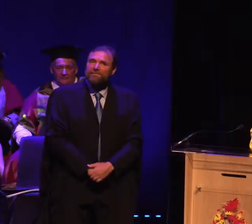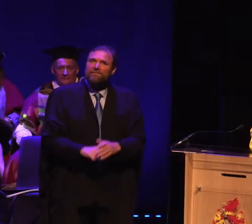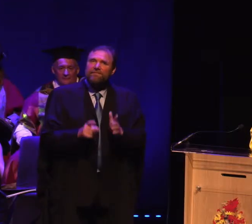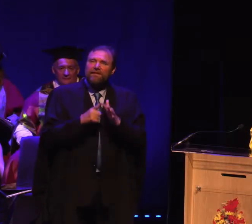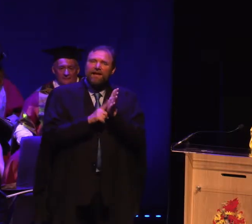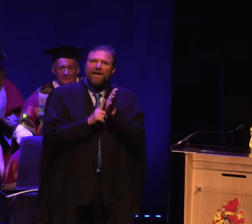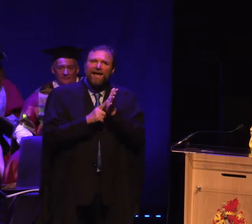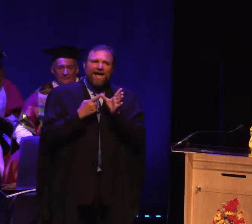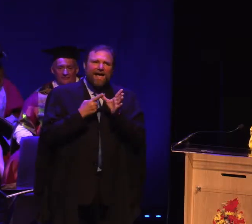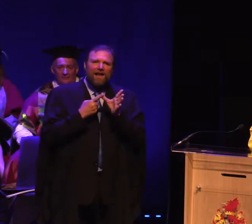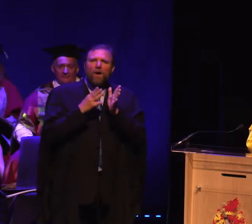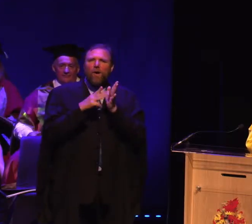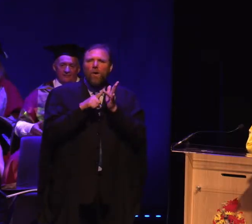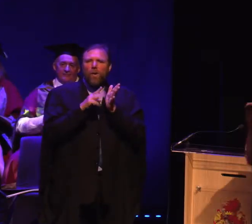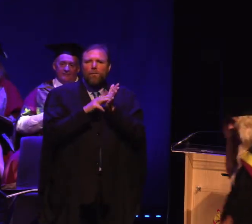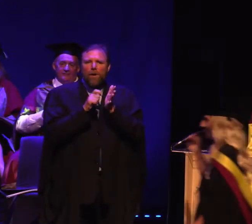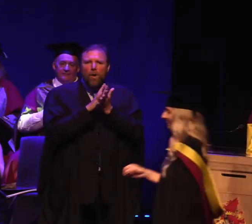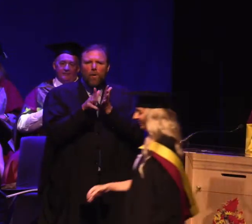Ellen O'Mahony.